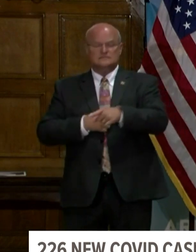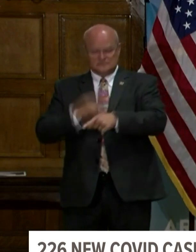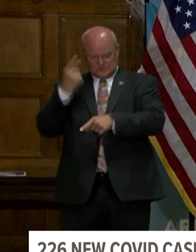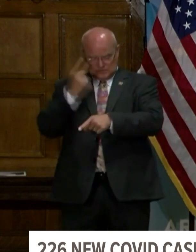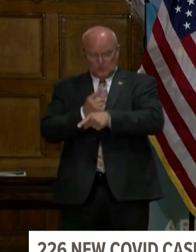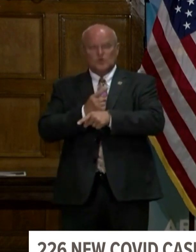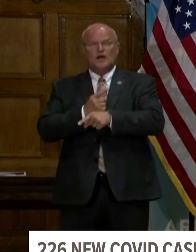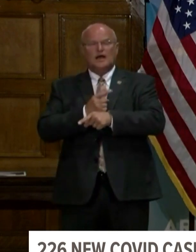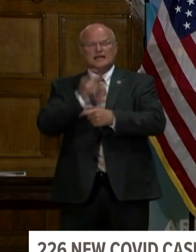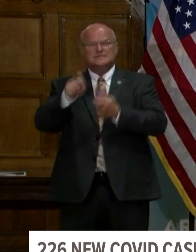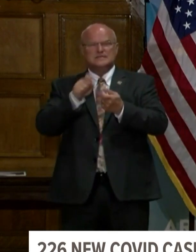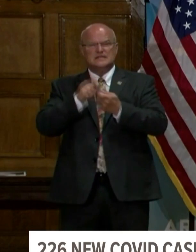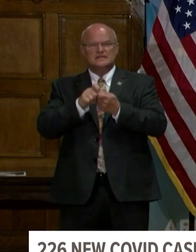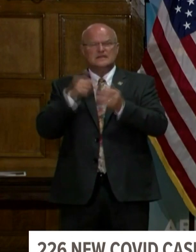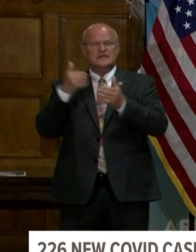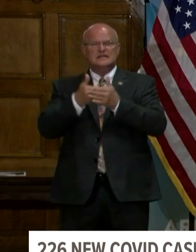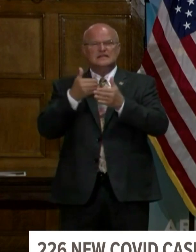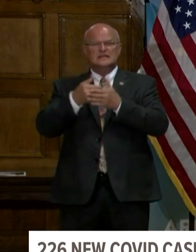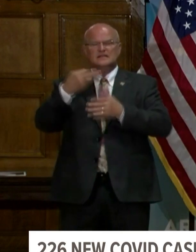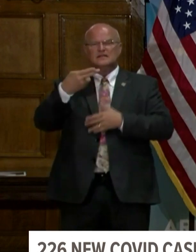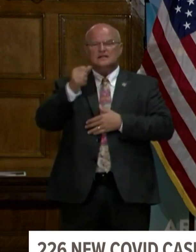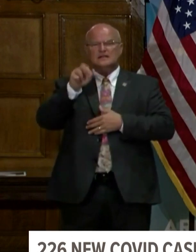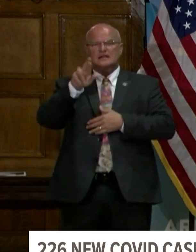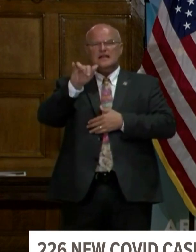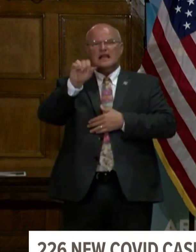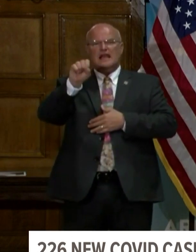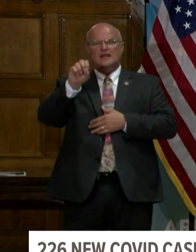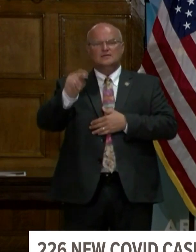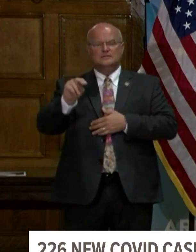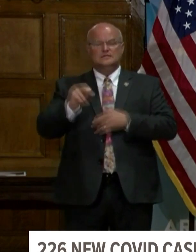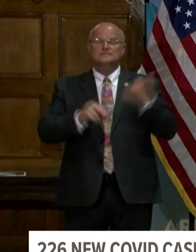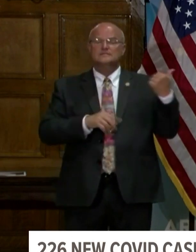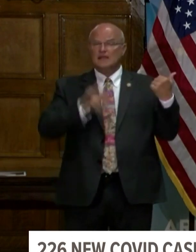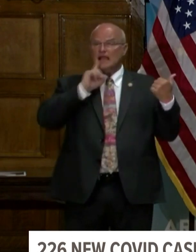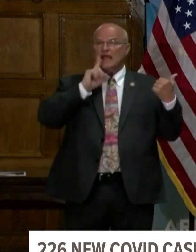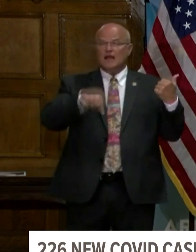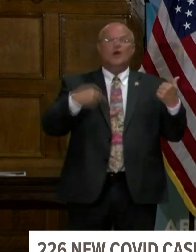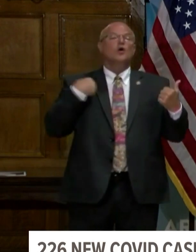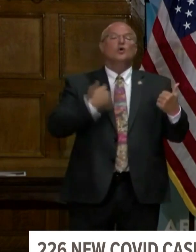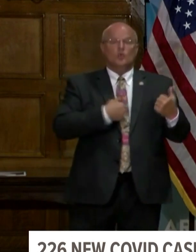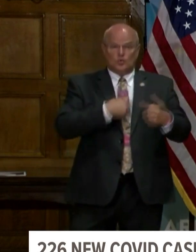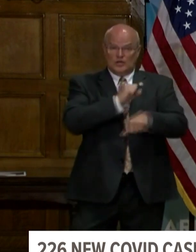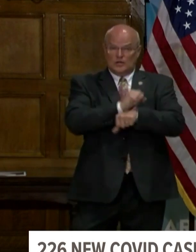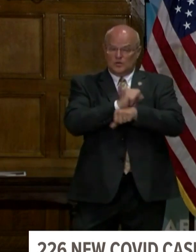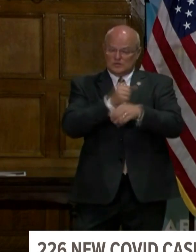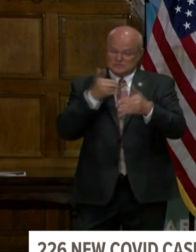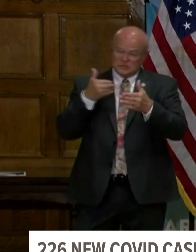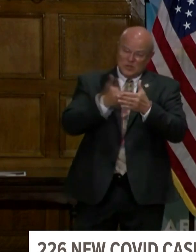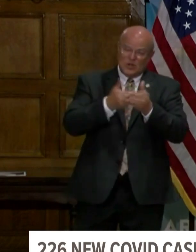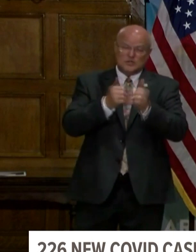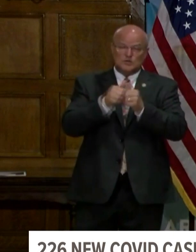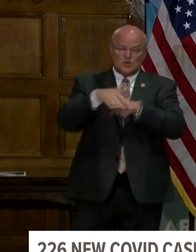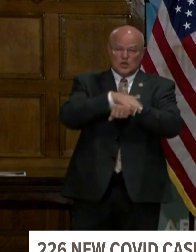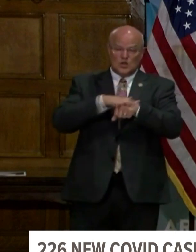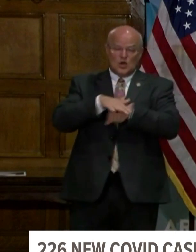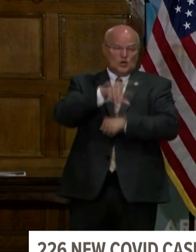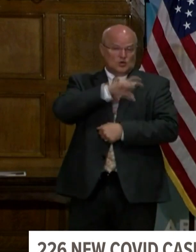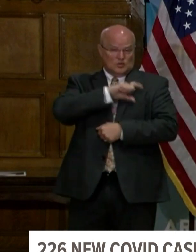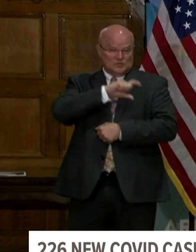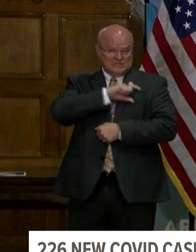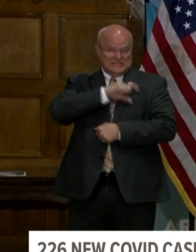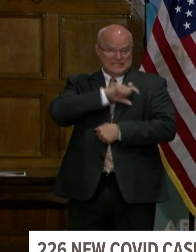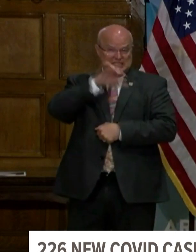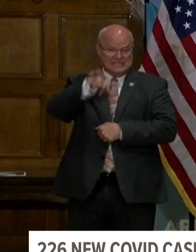correct, and specifically near Harrison. That's correct, Governor. And the answer is we work closely with local law enforcement.